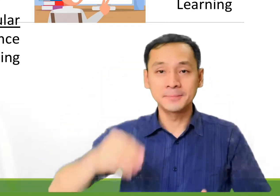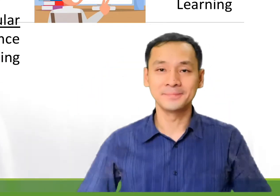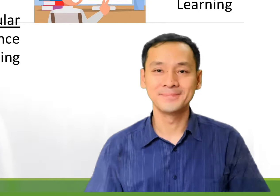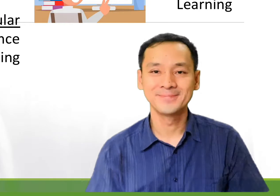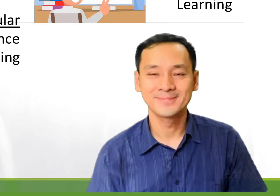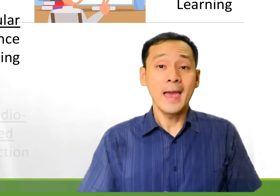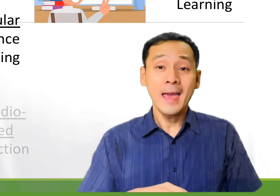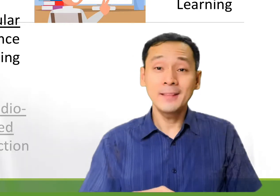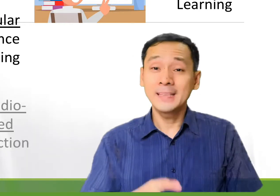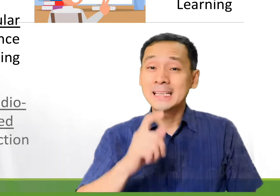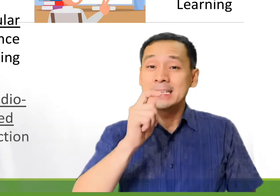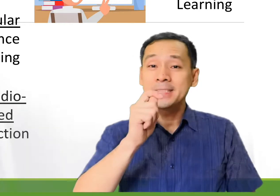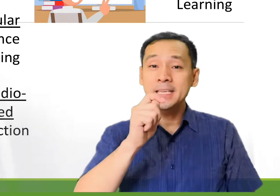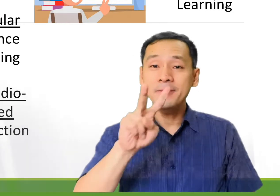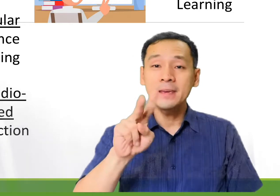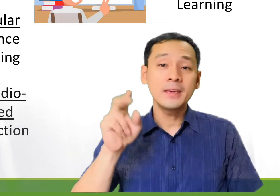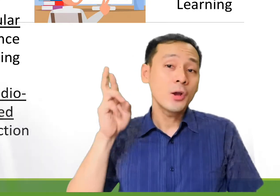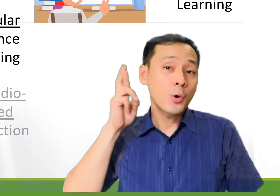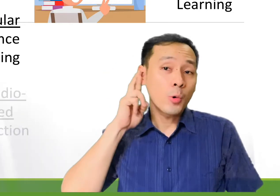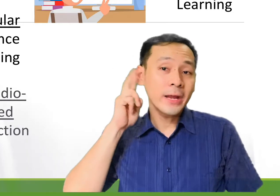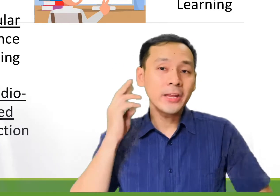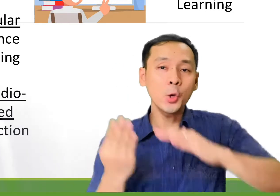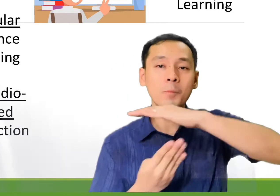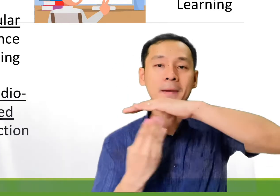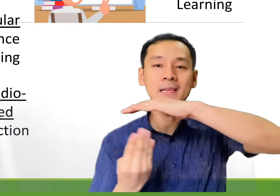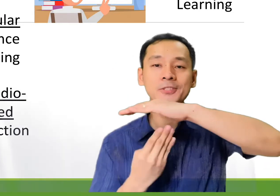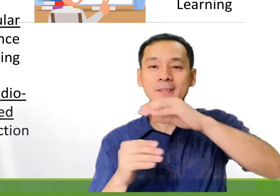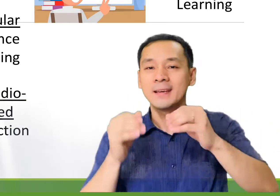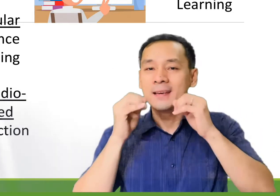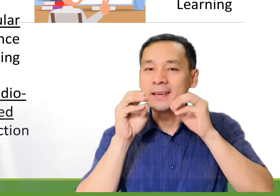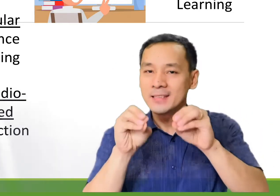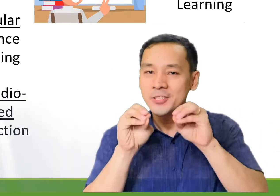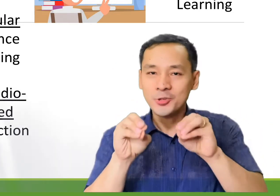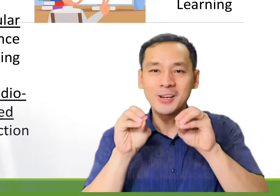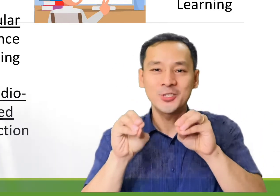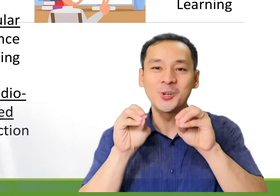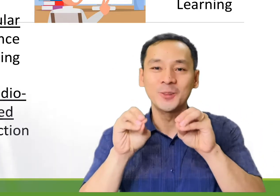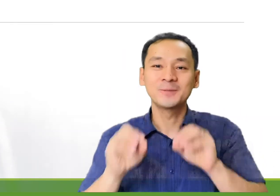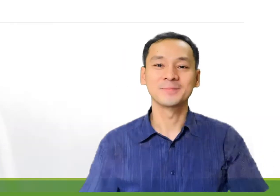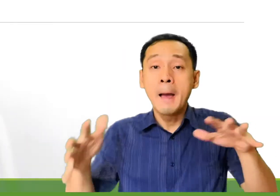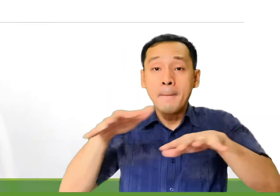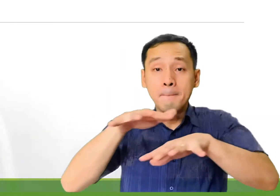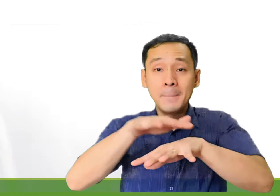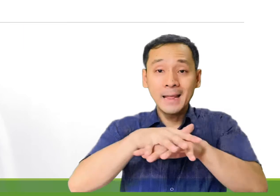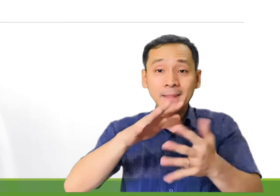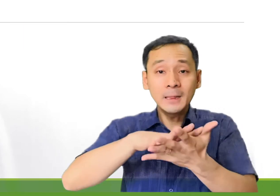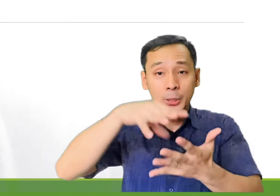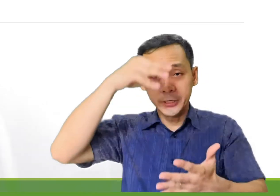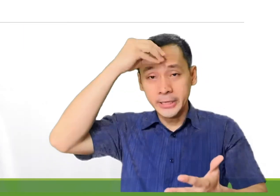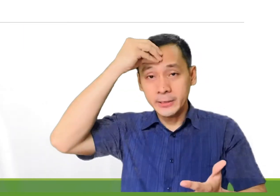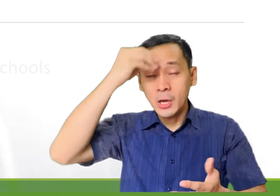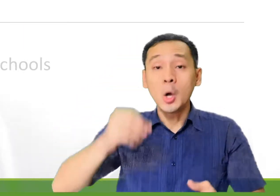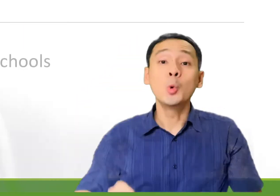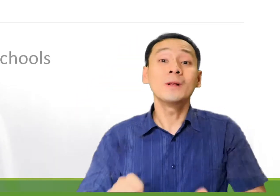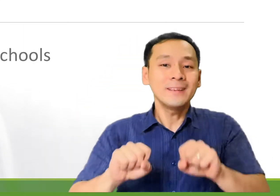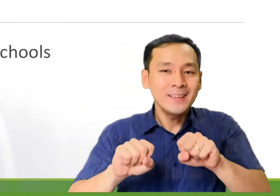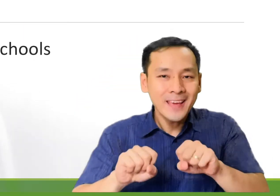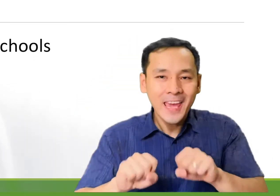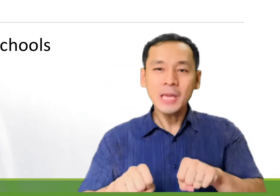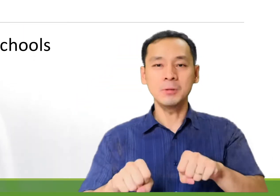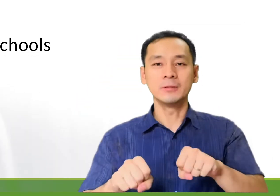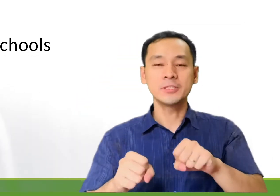learning, and TV radio-based instruction. Blended learning